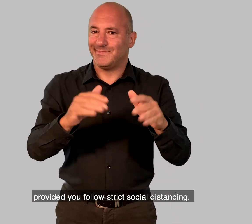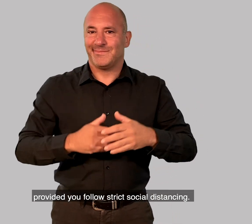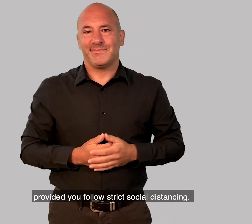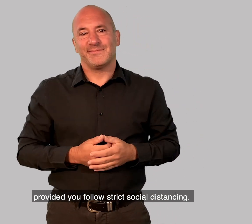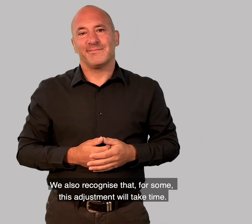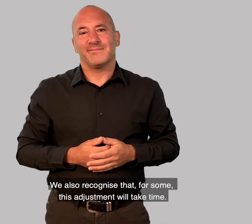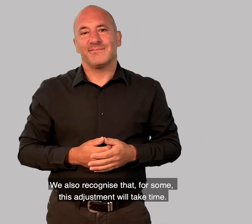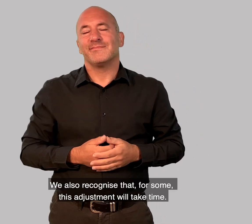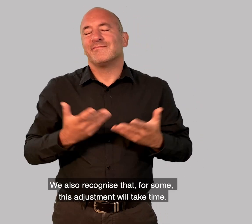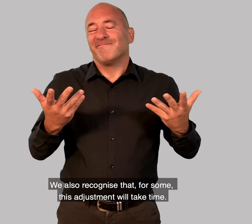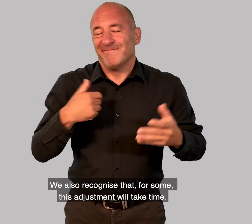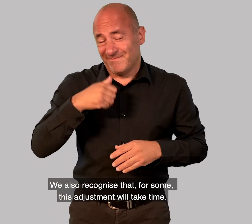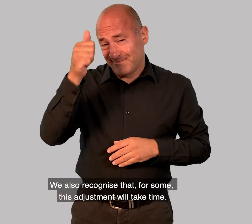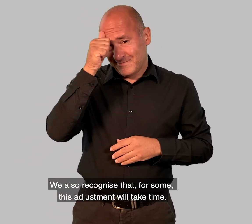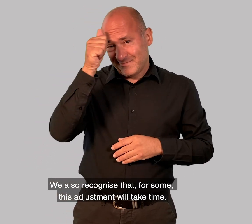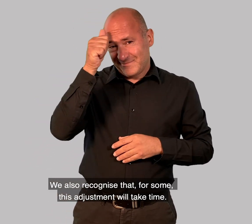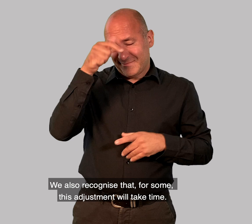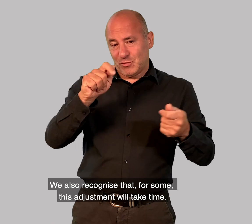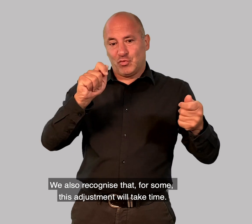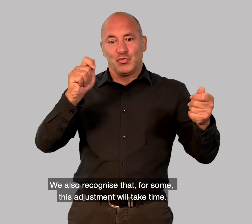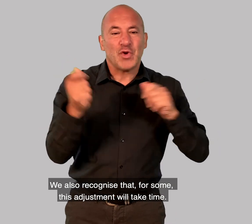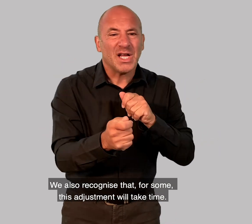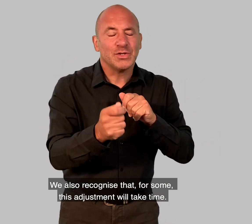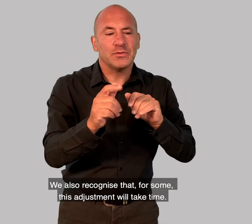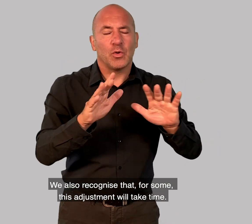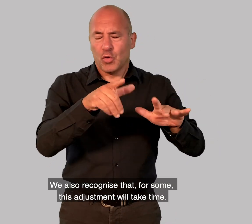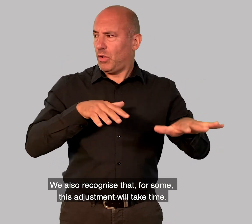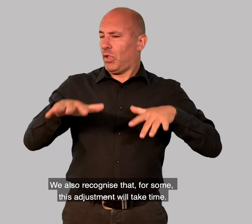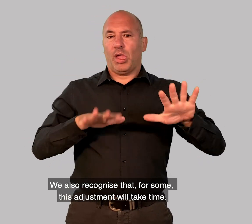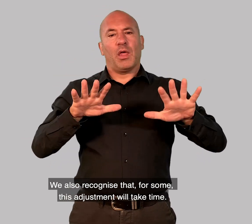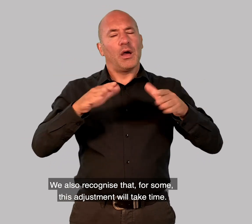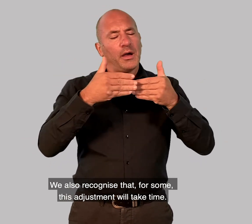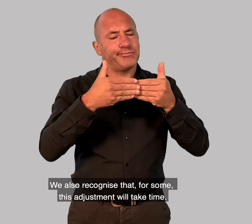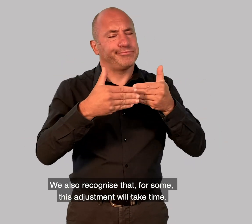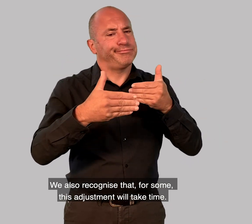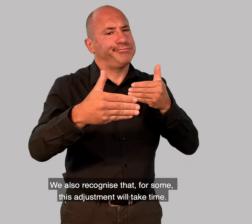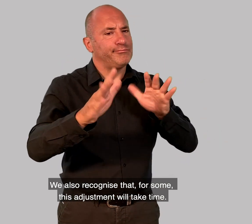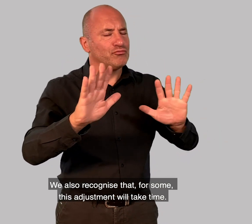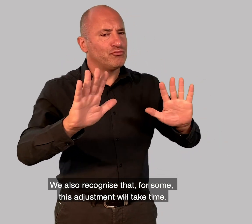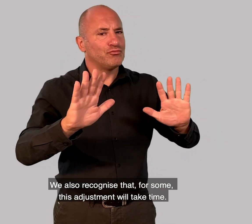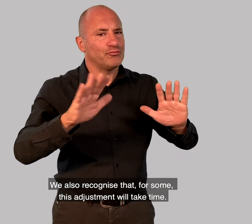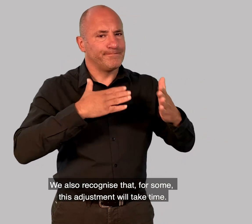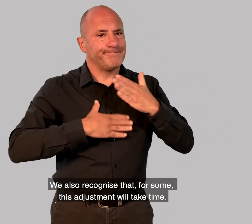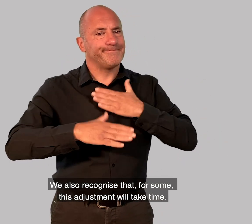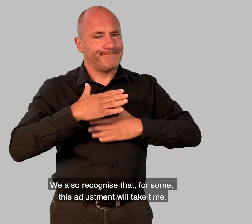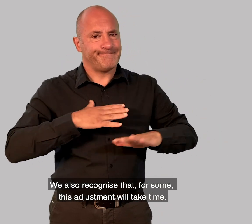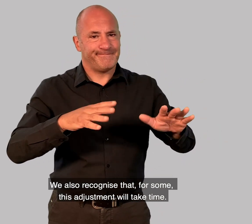We also recognise that for some, this adjustment will take time. We